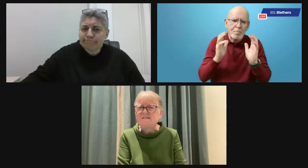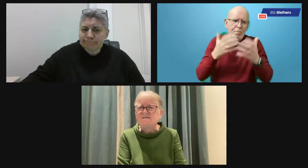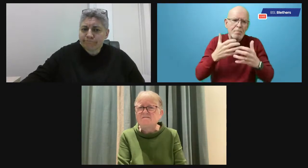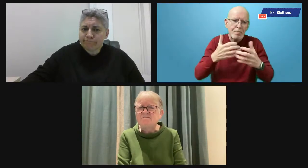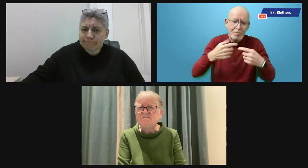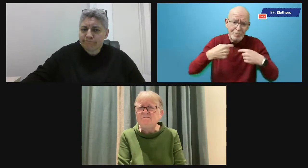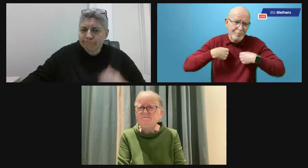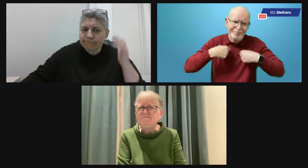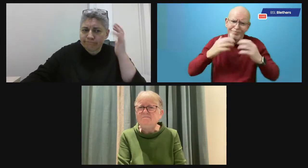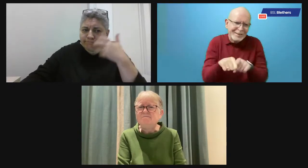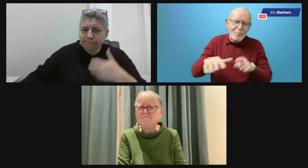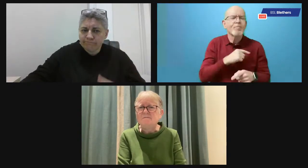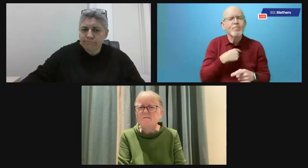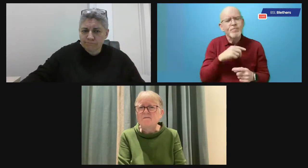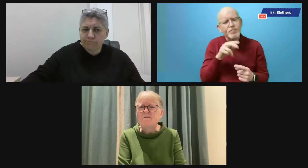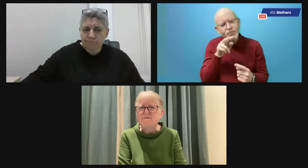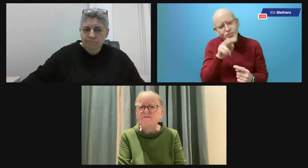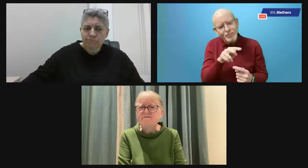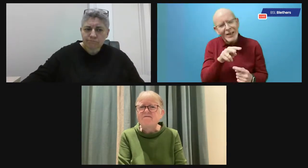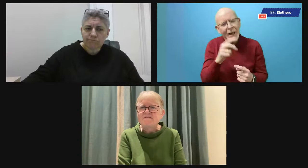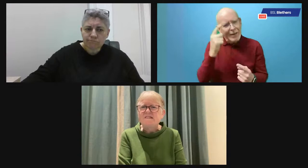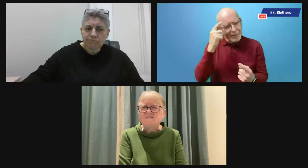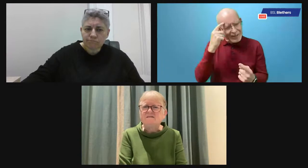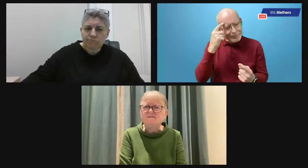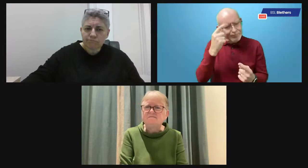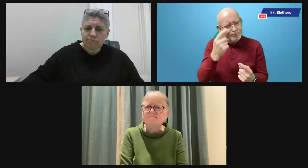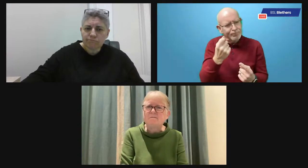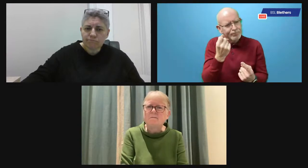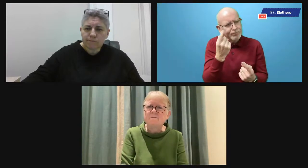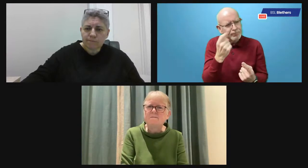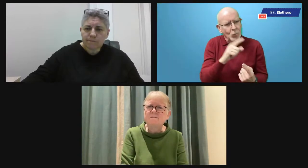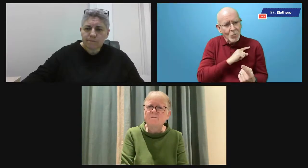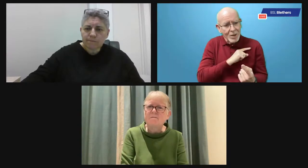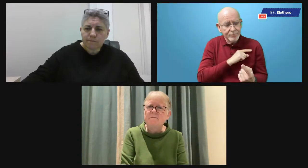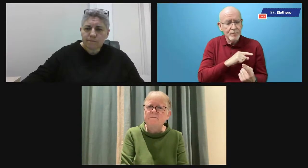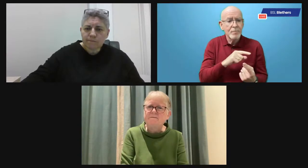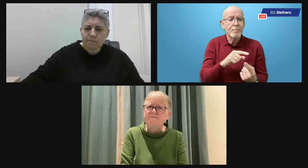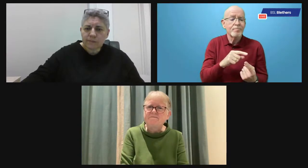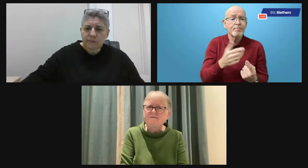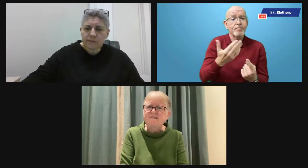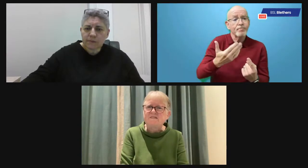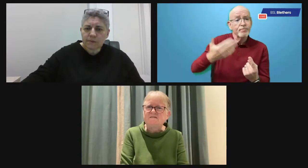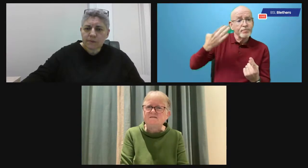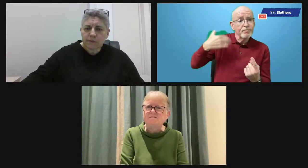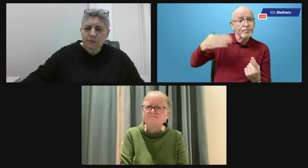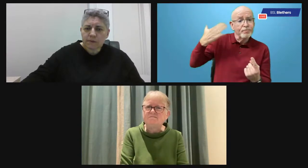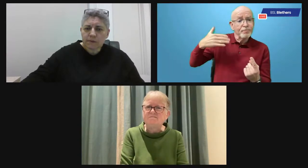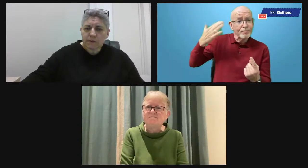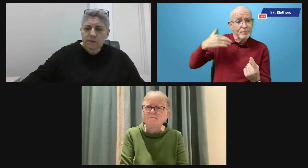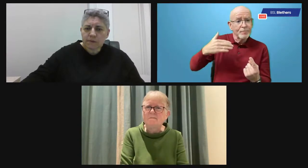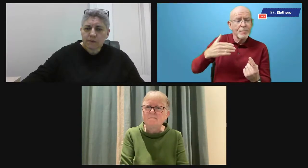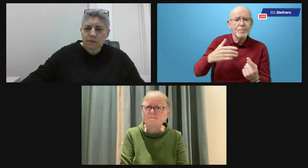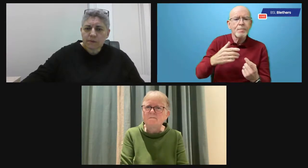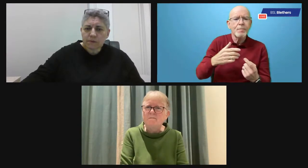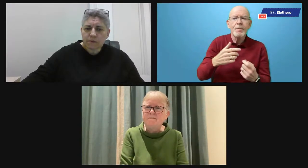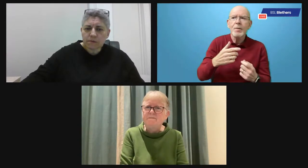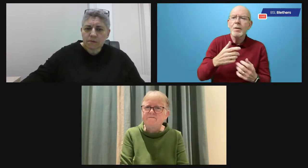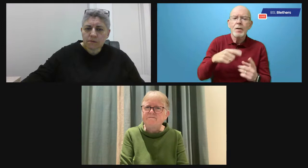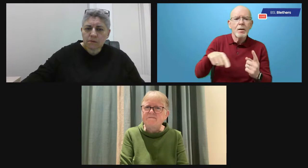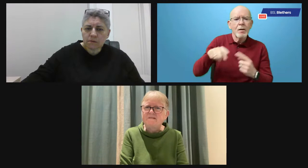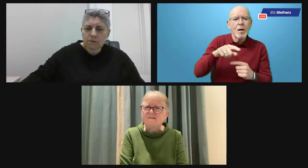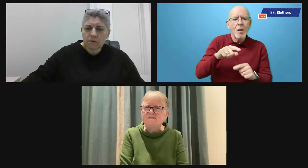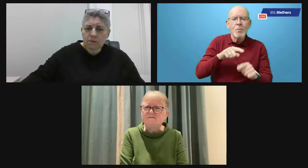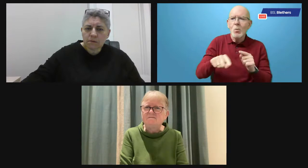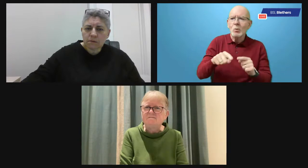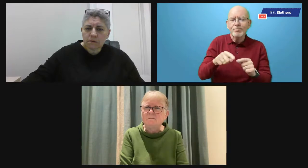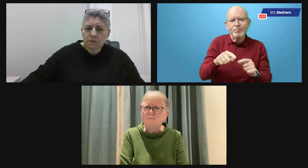all of us, are concerned as well. We think that maybe some of the